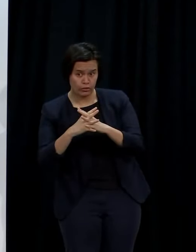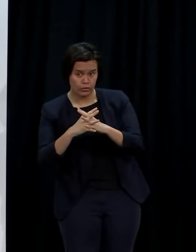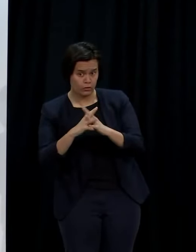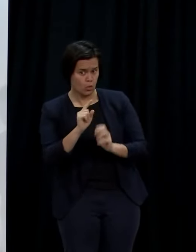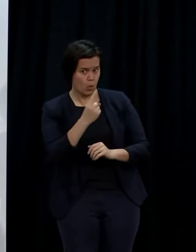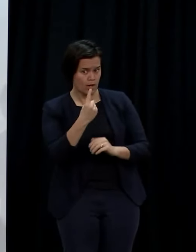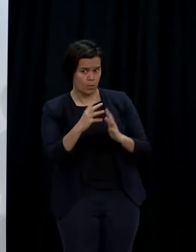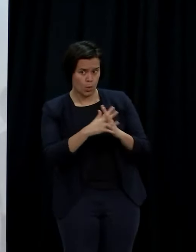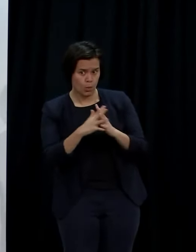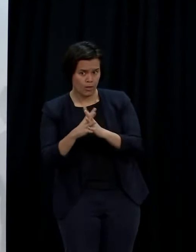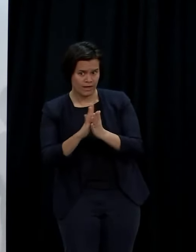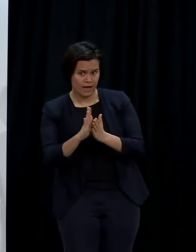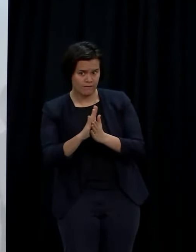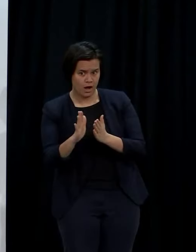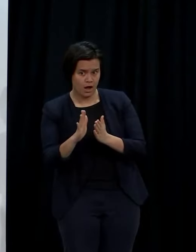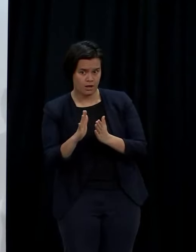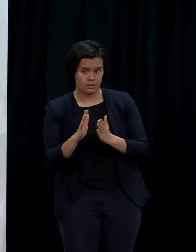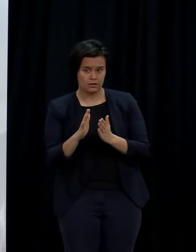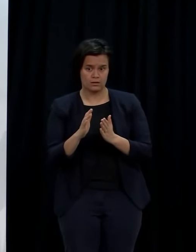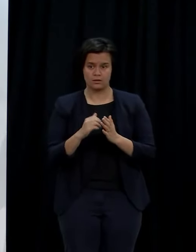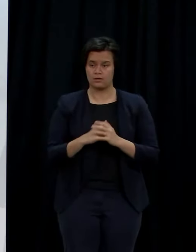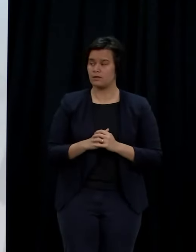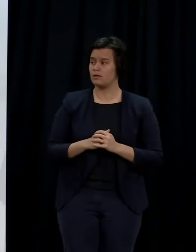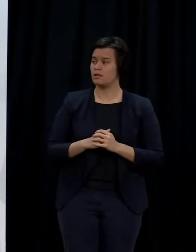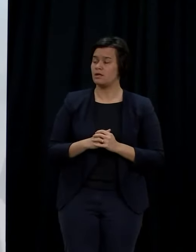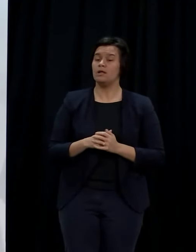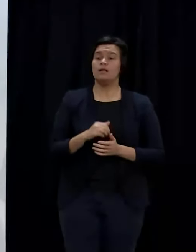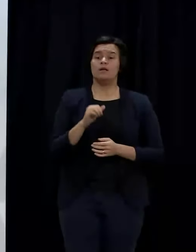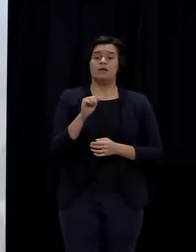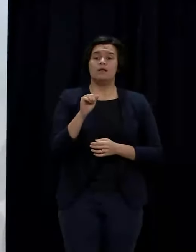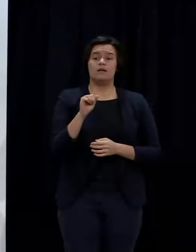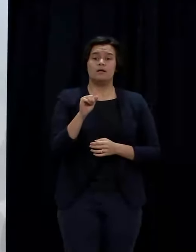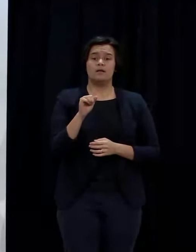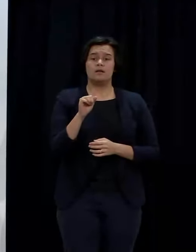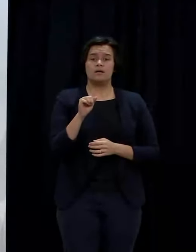Sorry, just clarifying your question. Yeah. So you will have seen that we have,